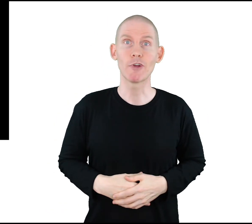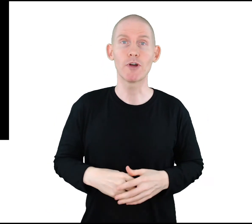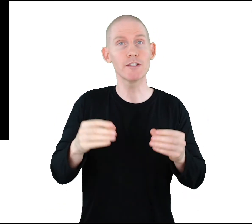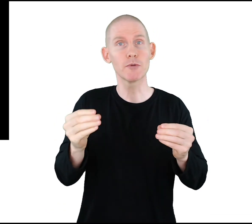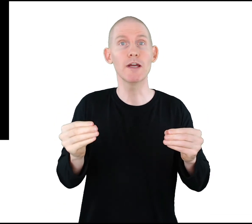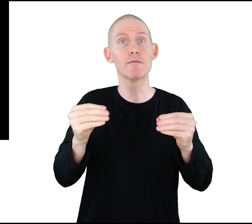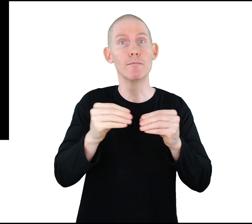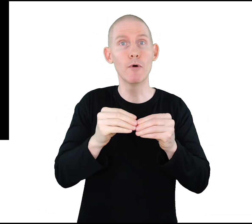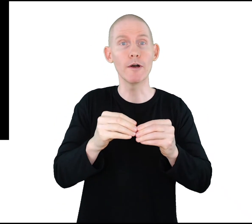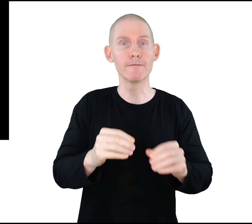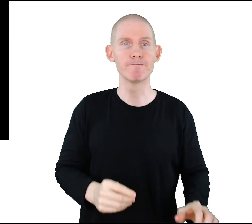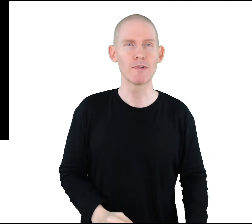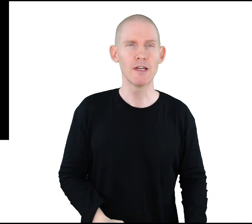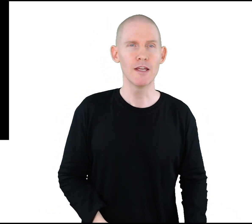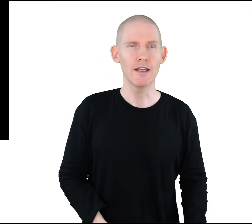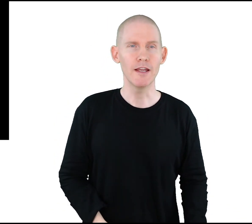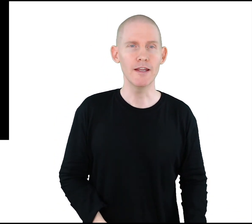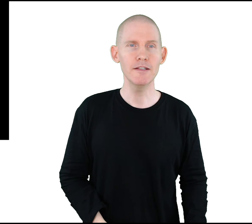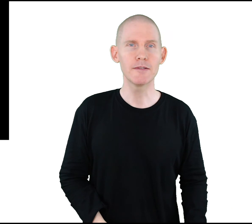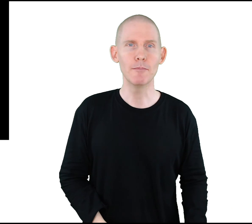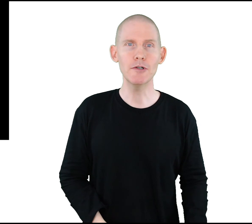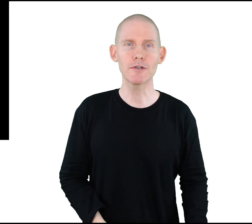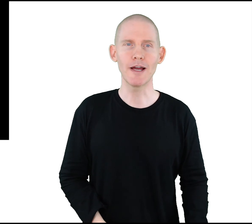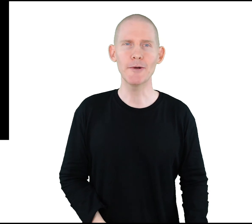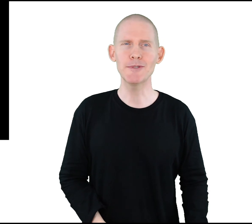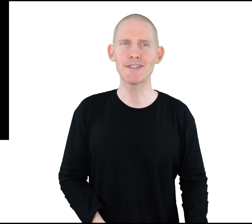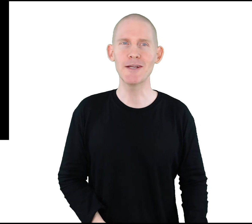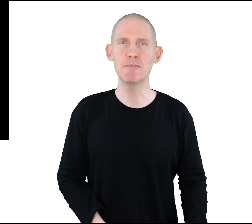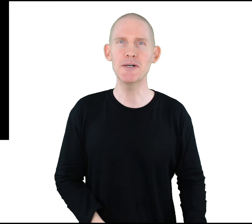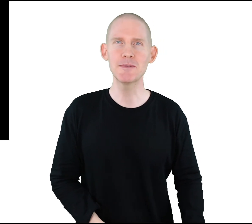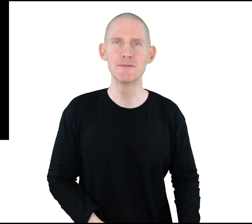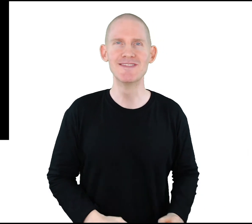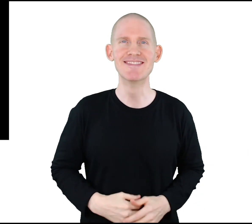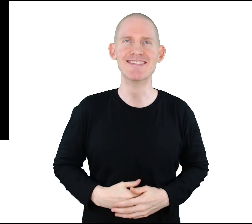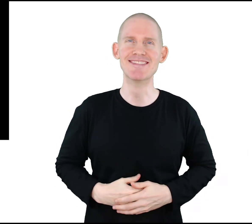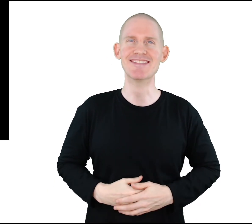Okay, so we have more. And milk. How do we sign milk?